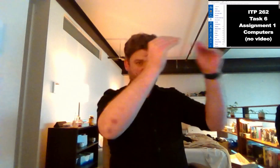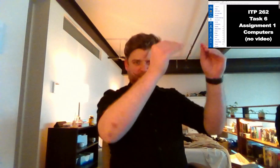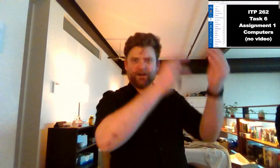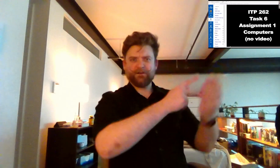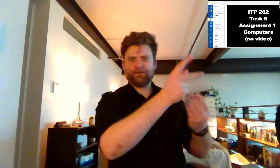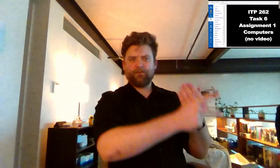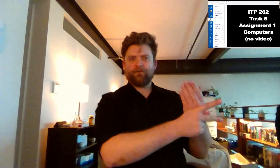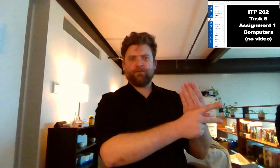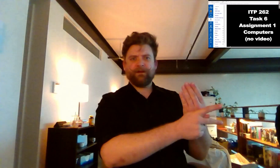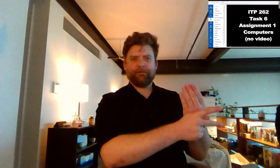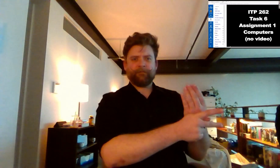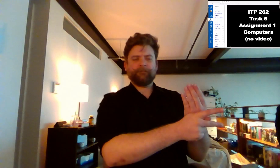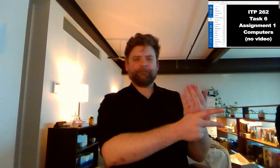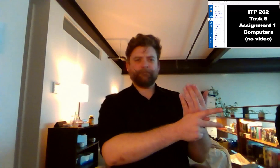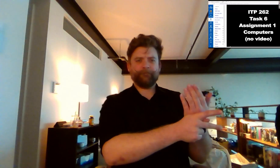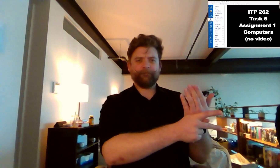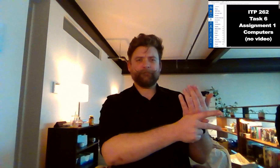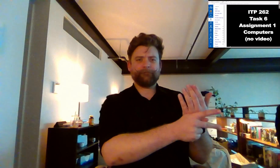And then go on.